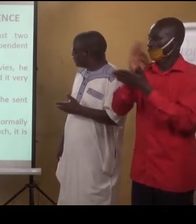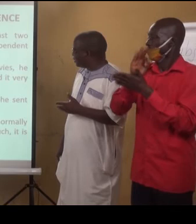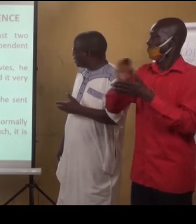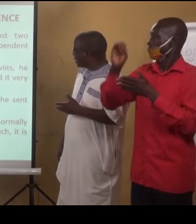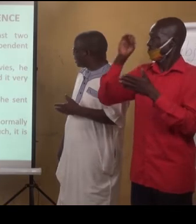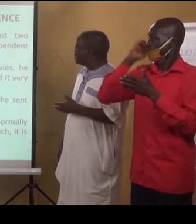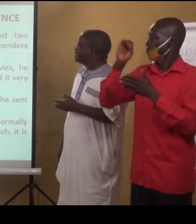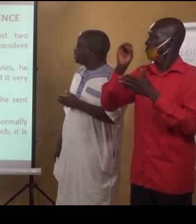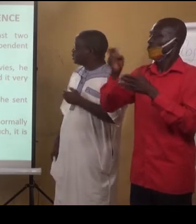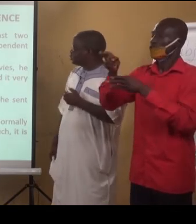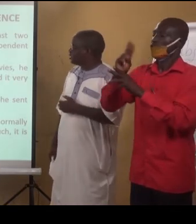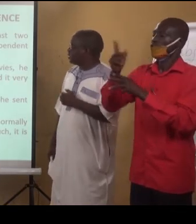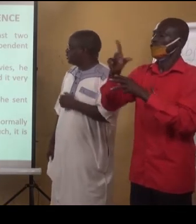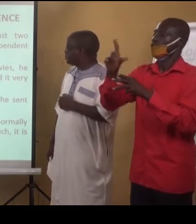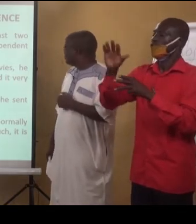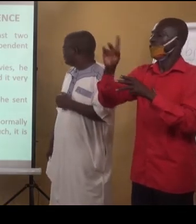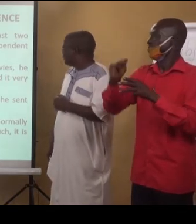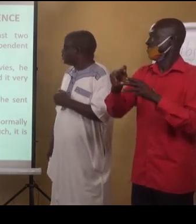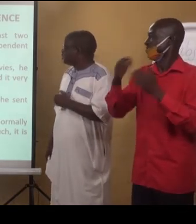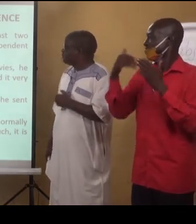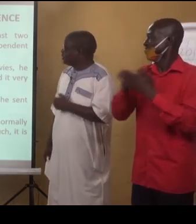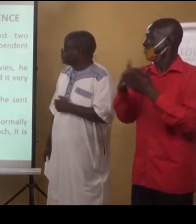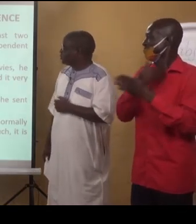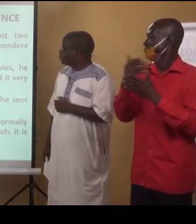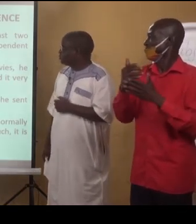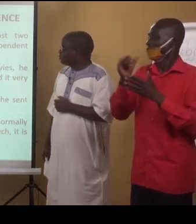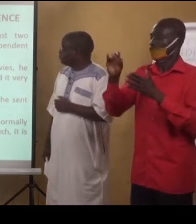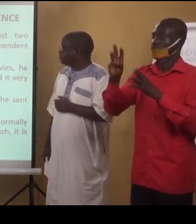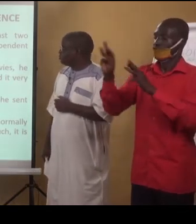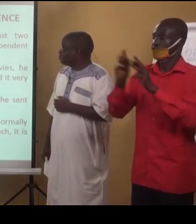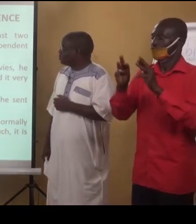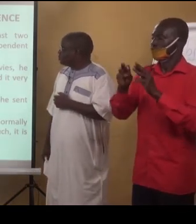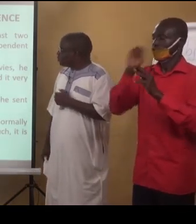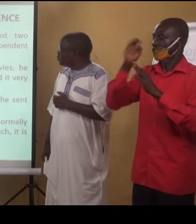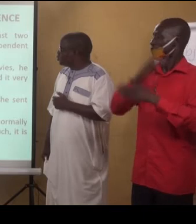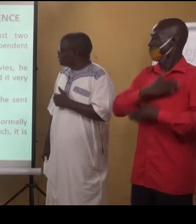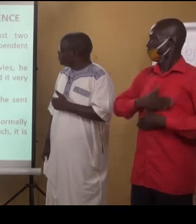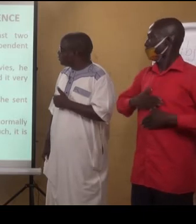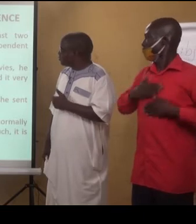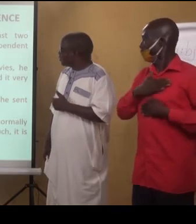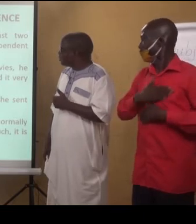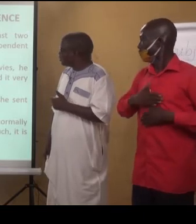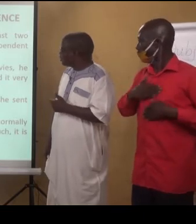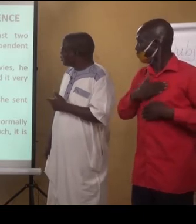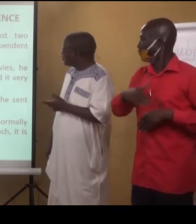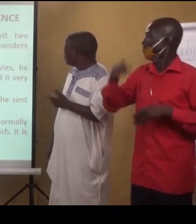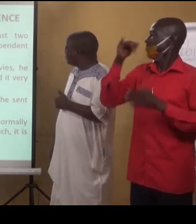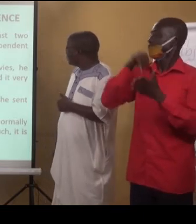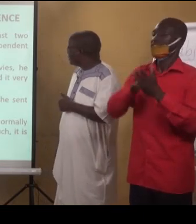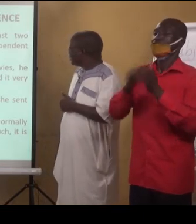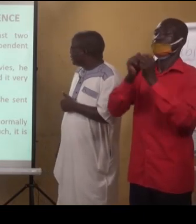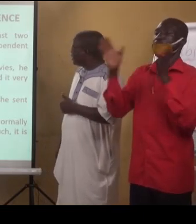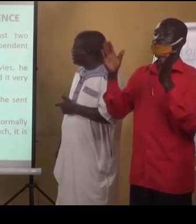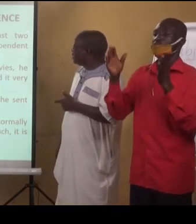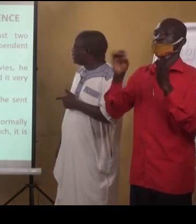movie and he enjoyed it. He enjoyed it very much. Though James prefers watching horror